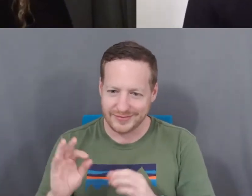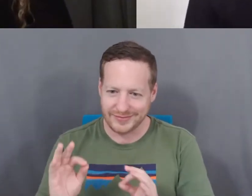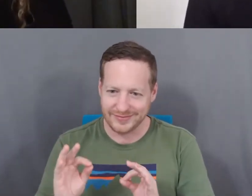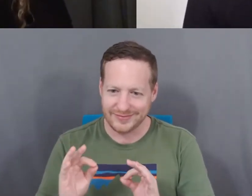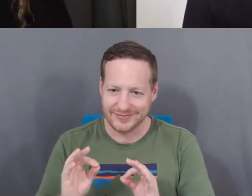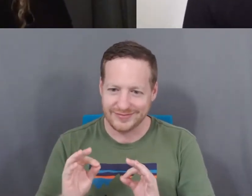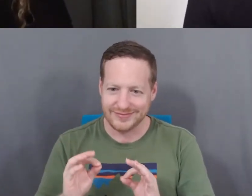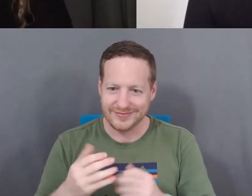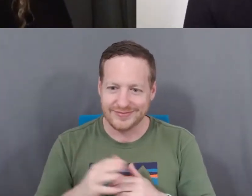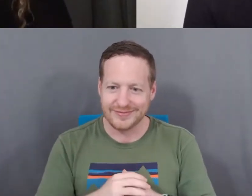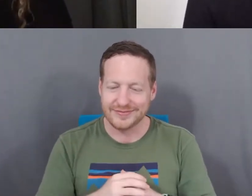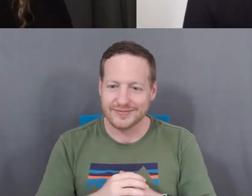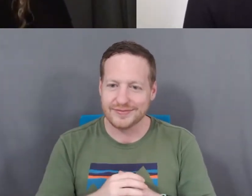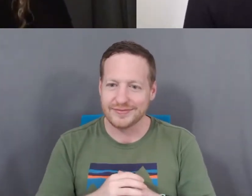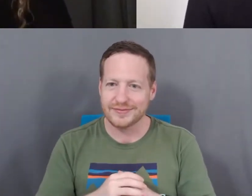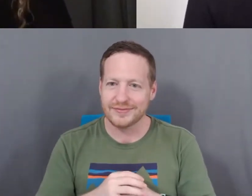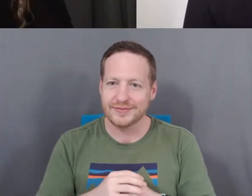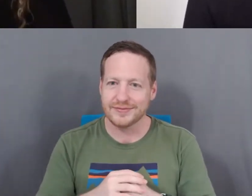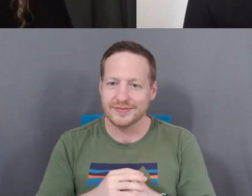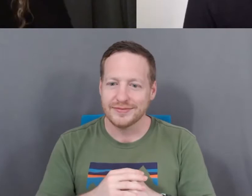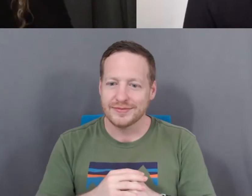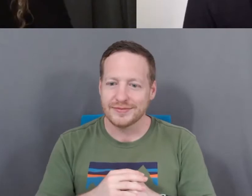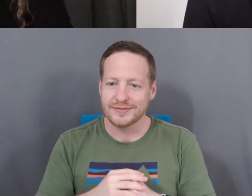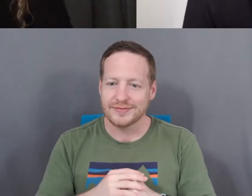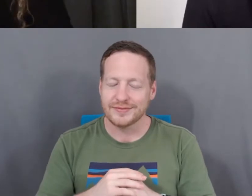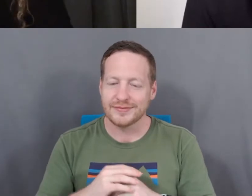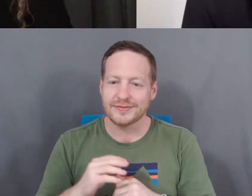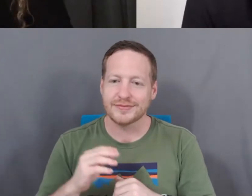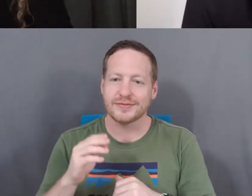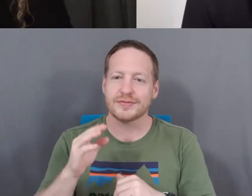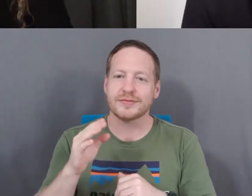Ernest, hi. I just wanted to make sure that we can get that up.